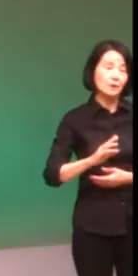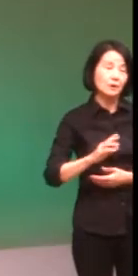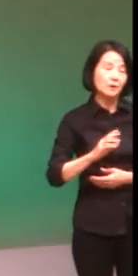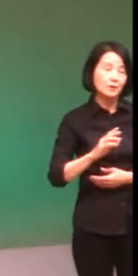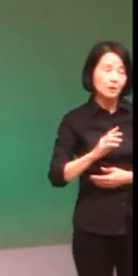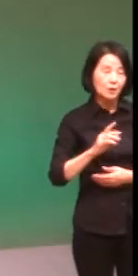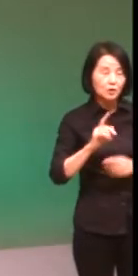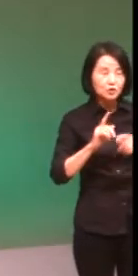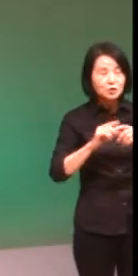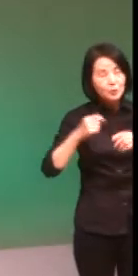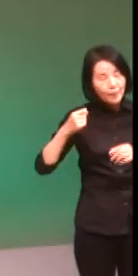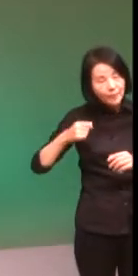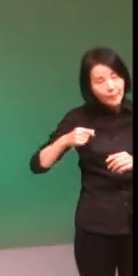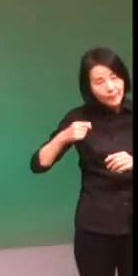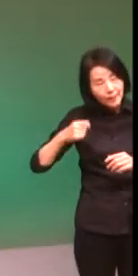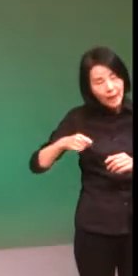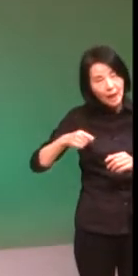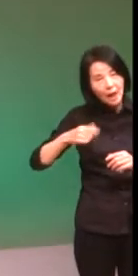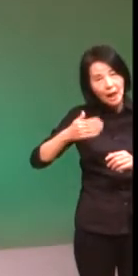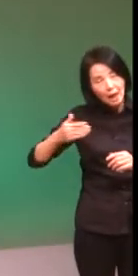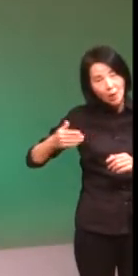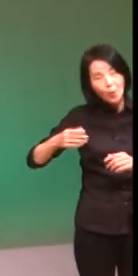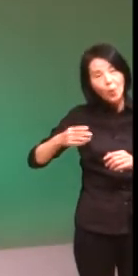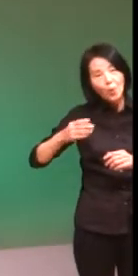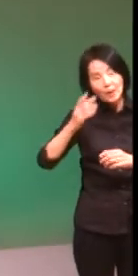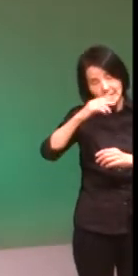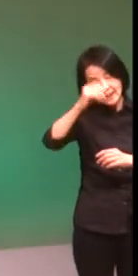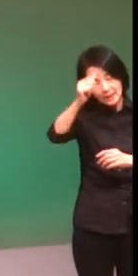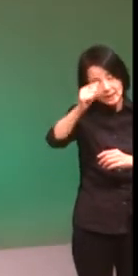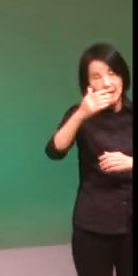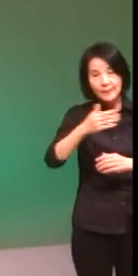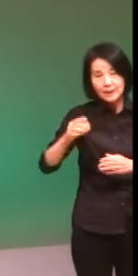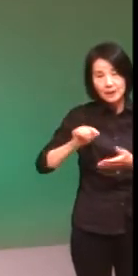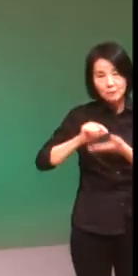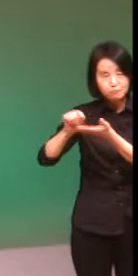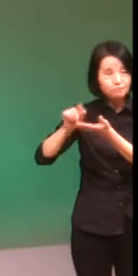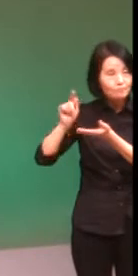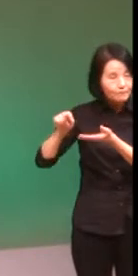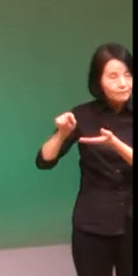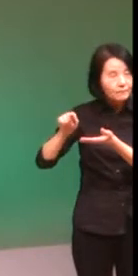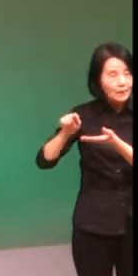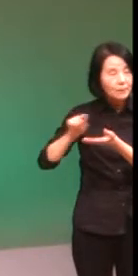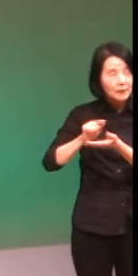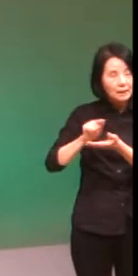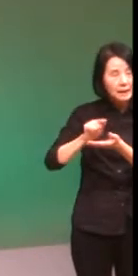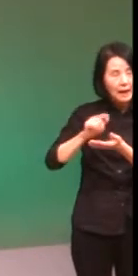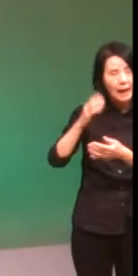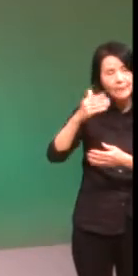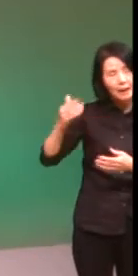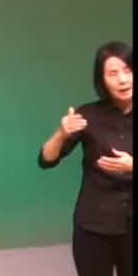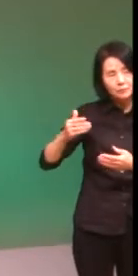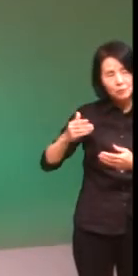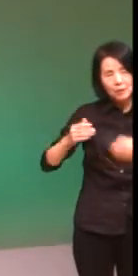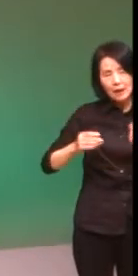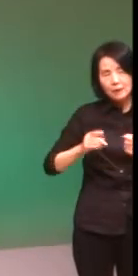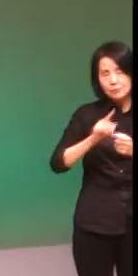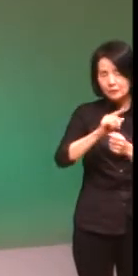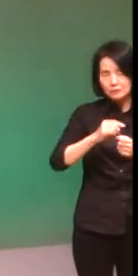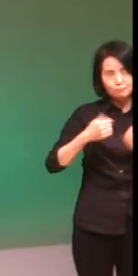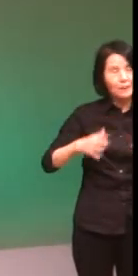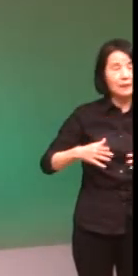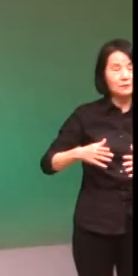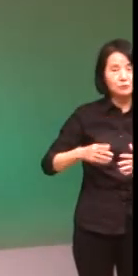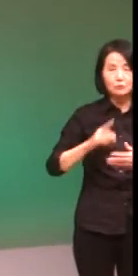that we don't want the weapons anymore. The response was, unfortunately, that they will remain